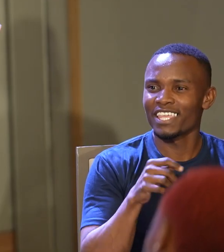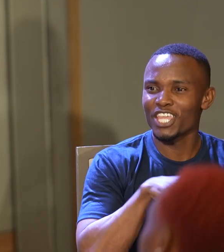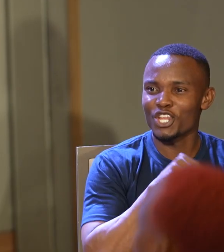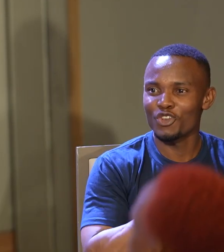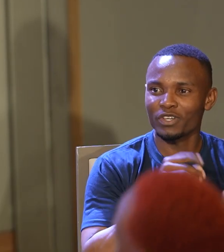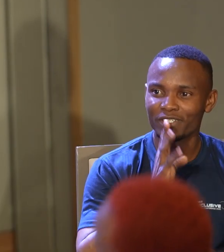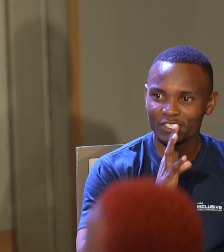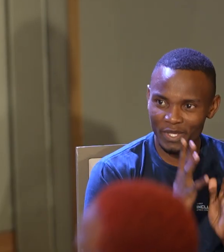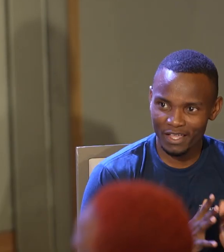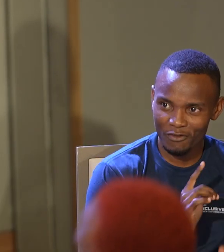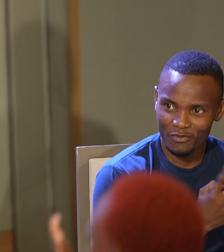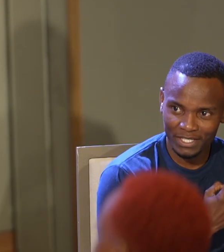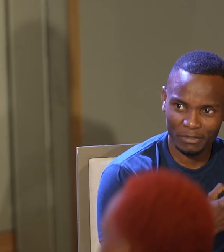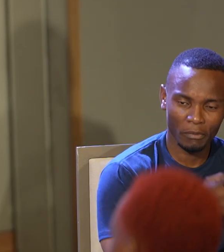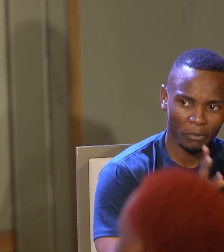almost 2 years